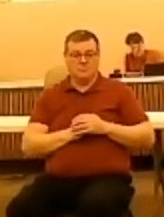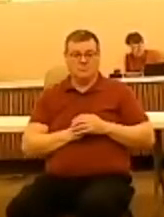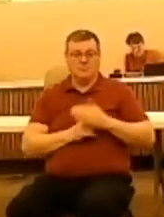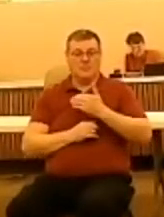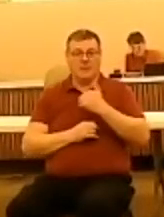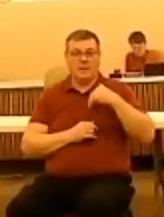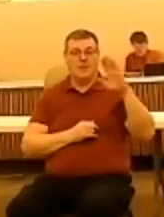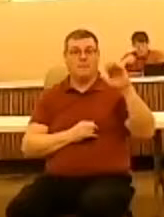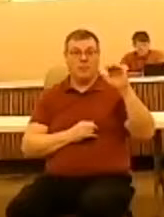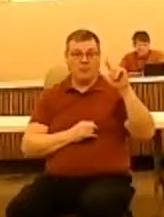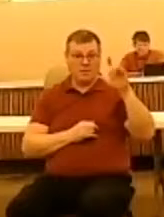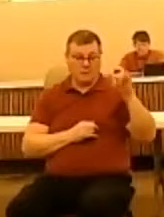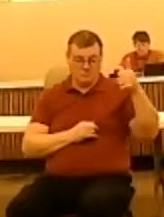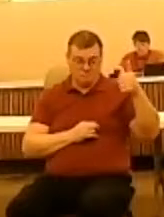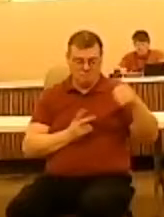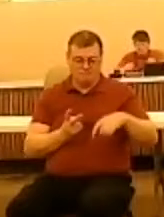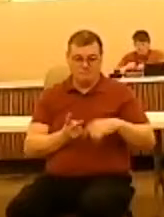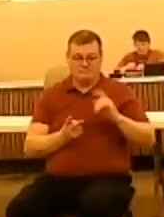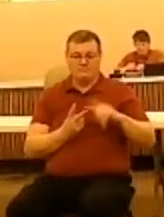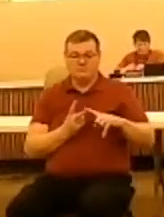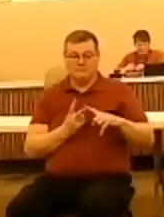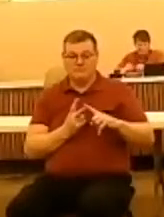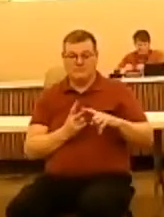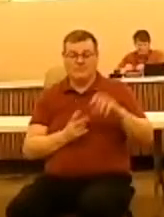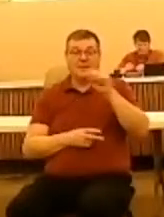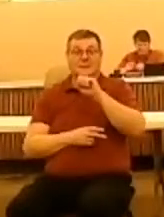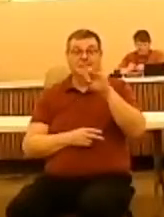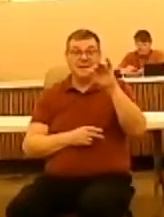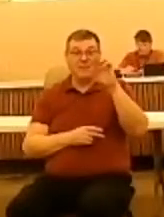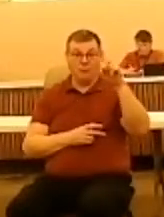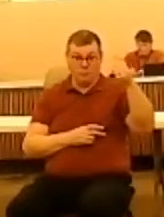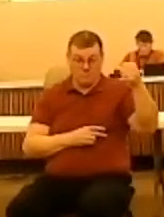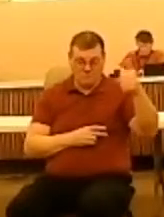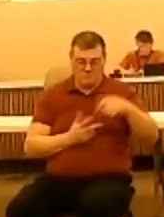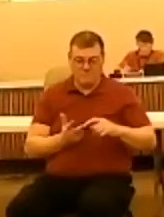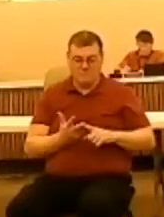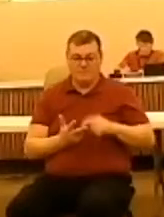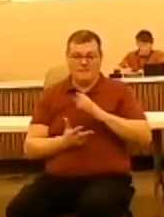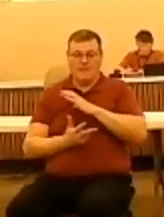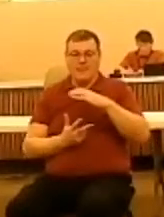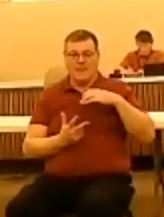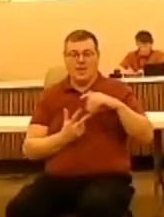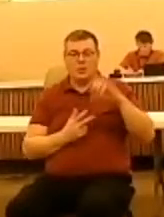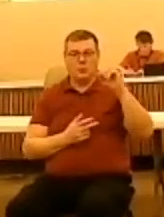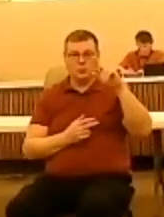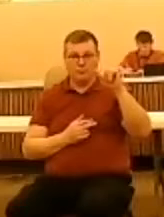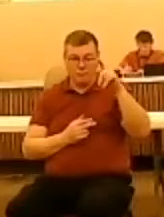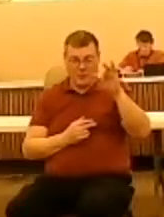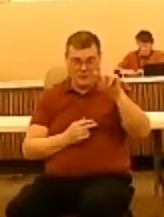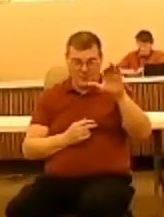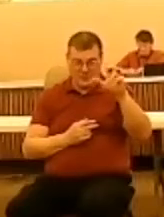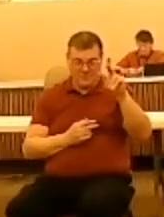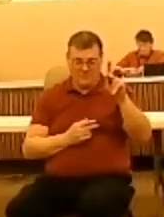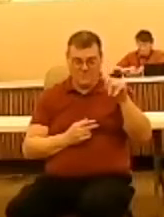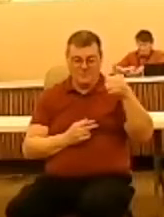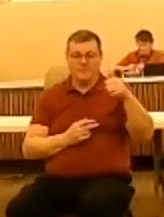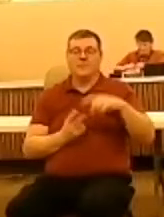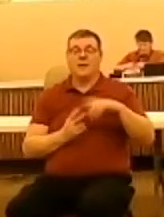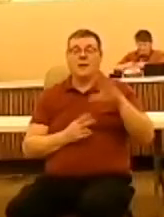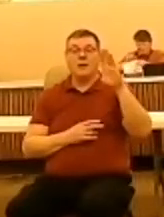Councilmember Barley, Aye. Councilmember Stafford. Aye. Councilmember Safranek. Aye. Councilmember